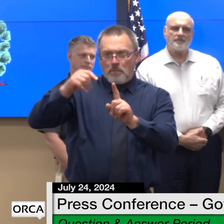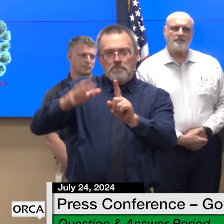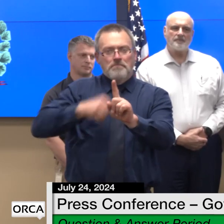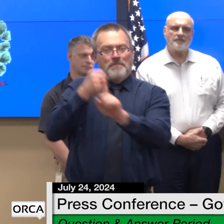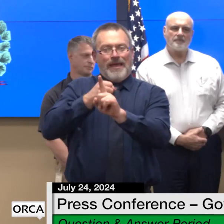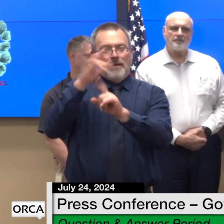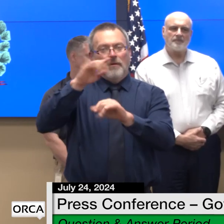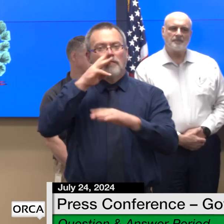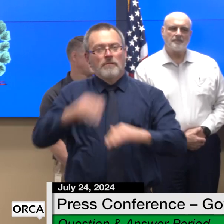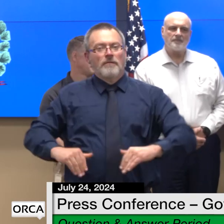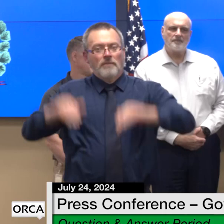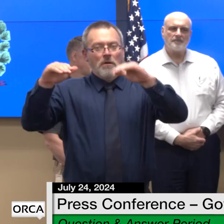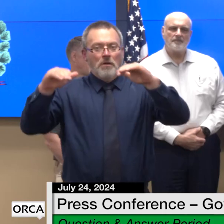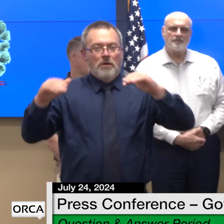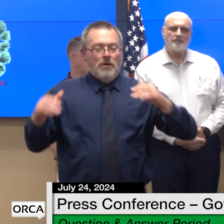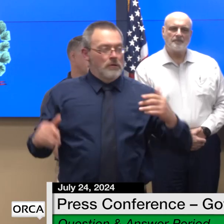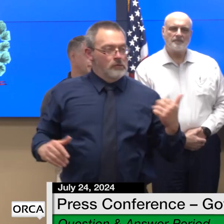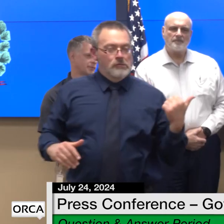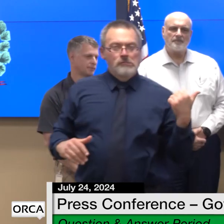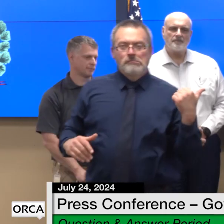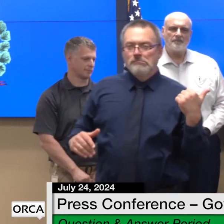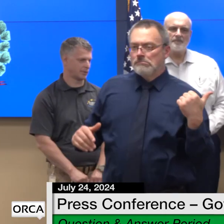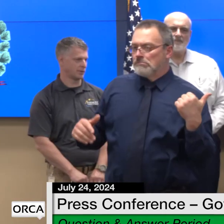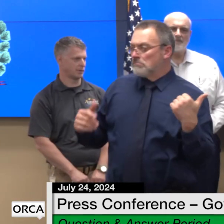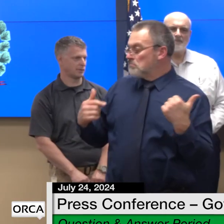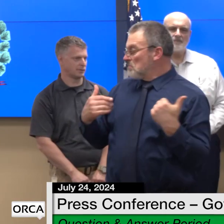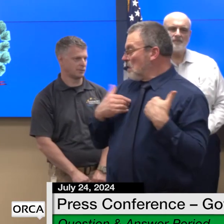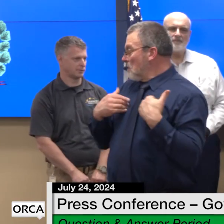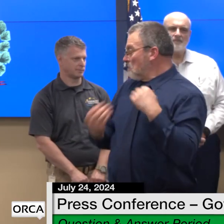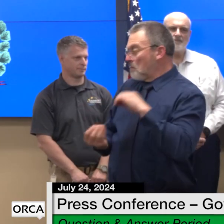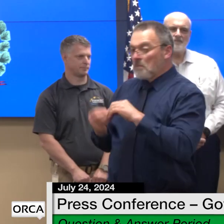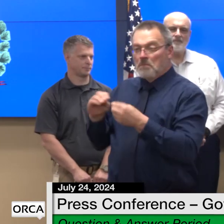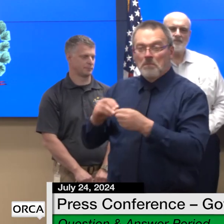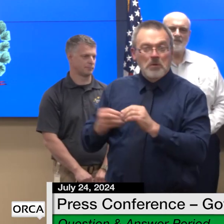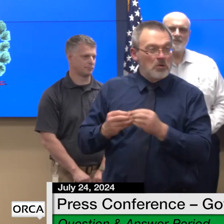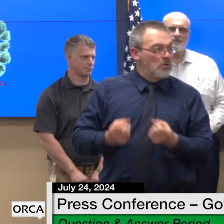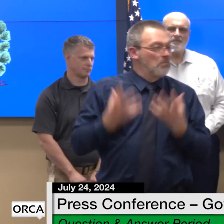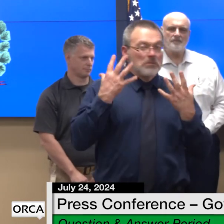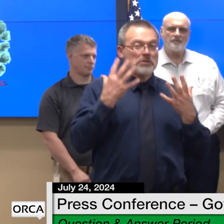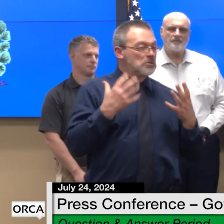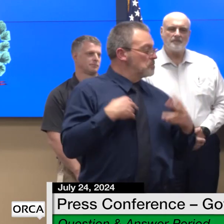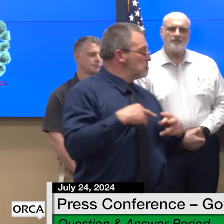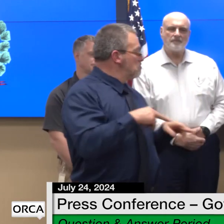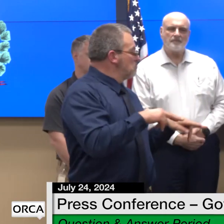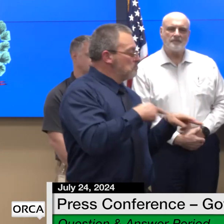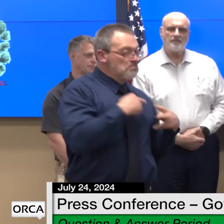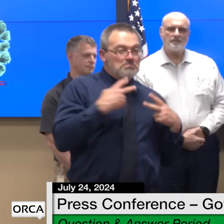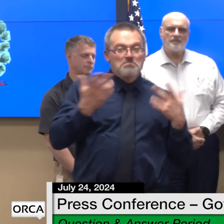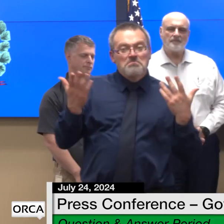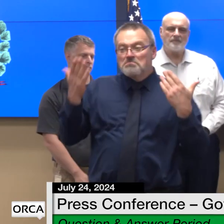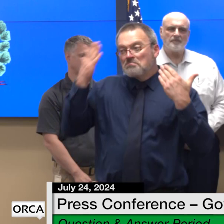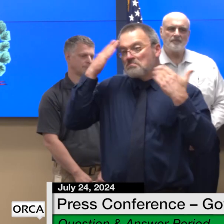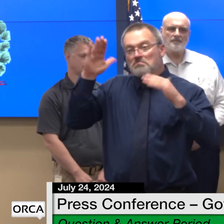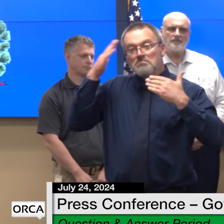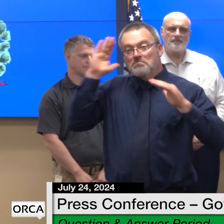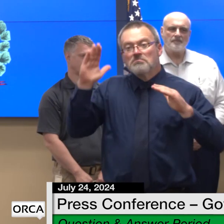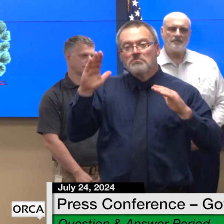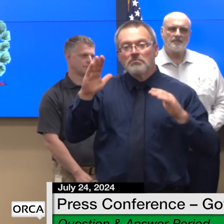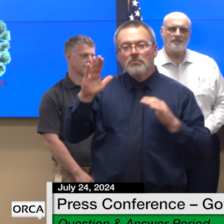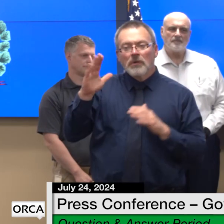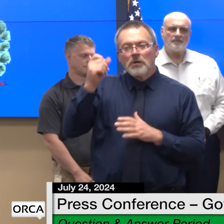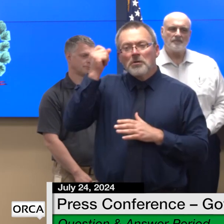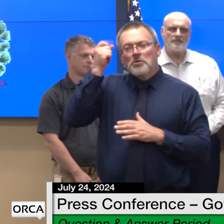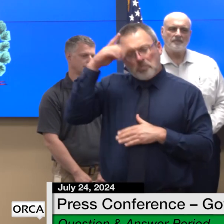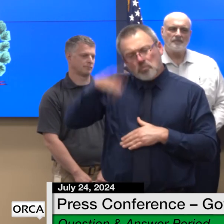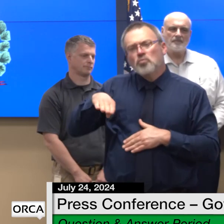I'm not sure that there is, but I'll let others answer that. But of course, we have the one